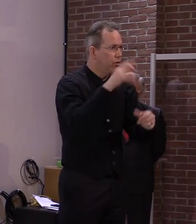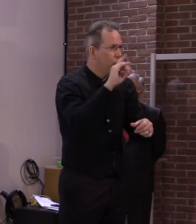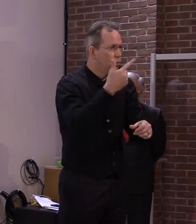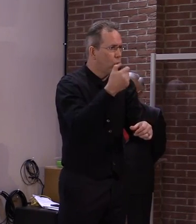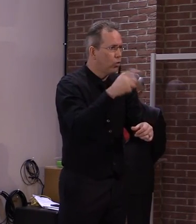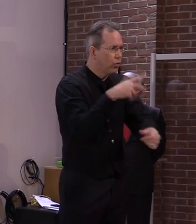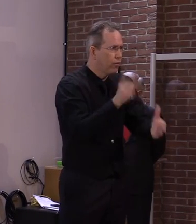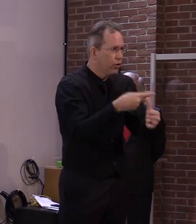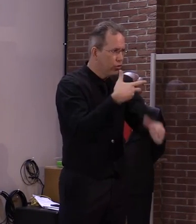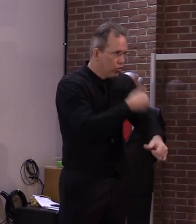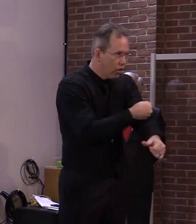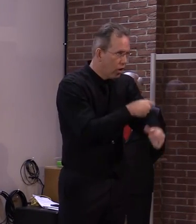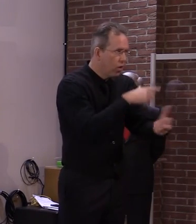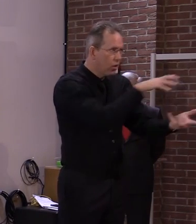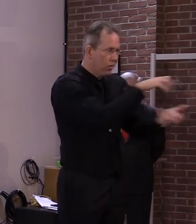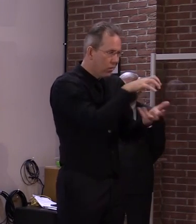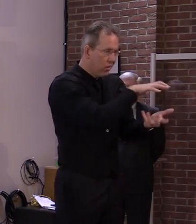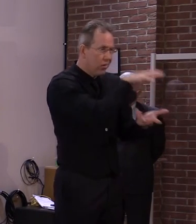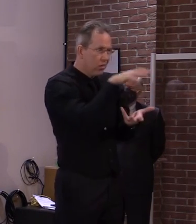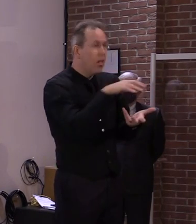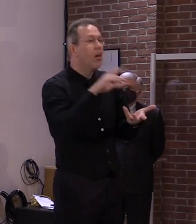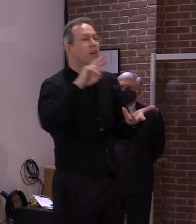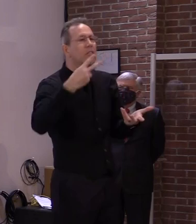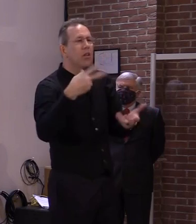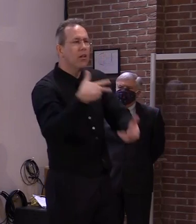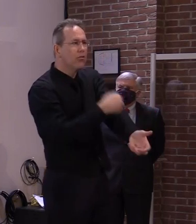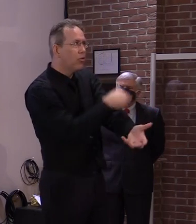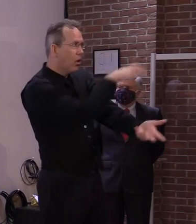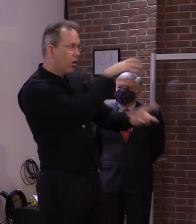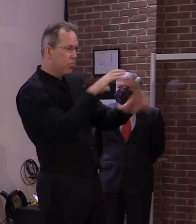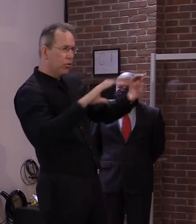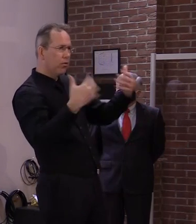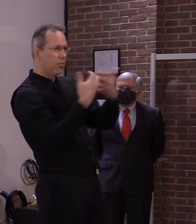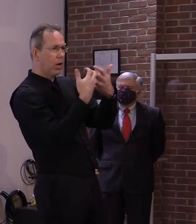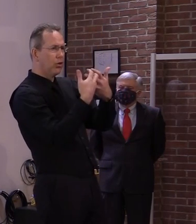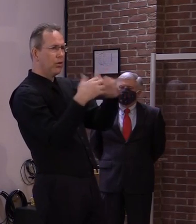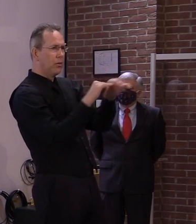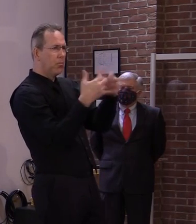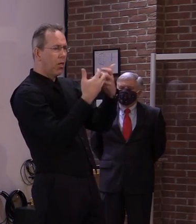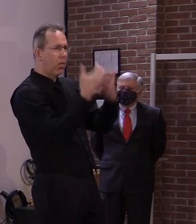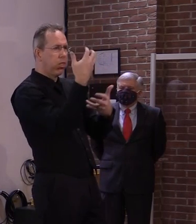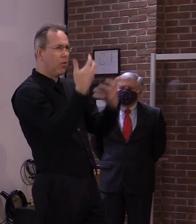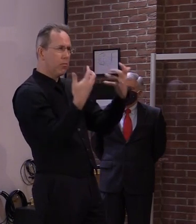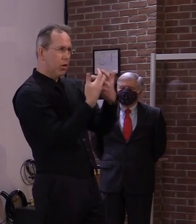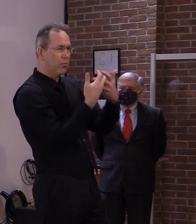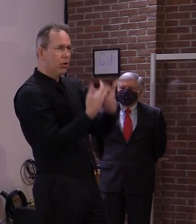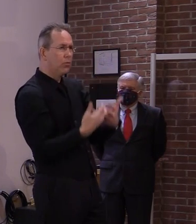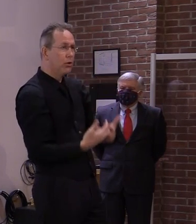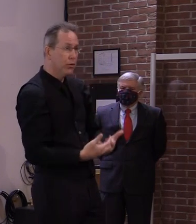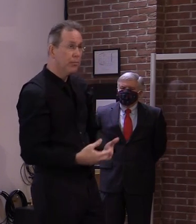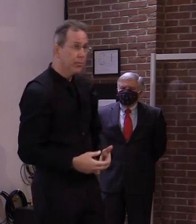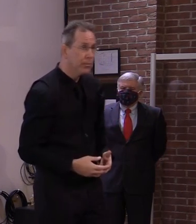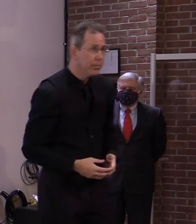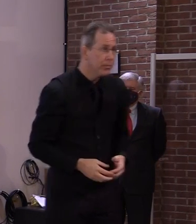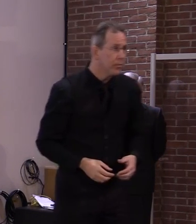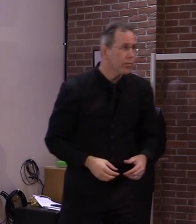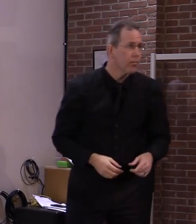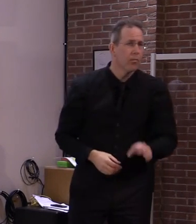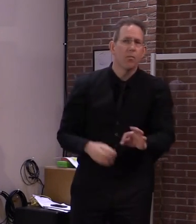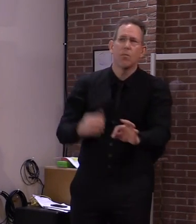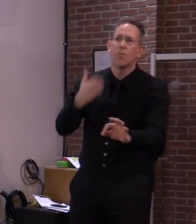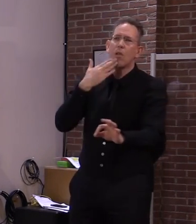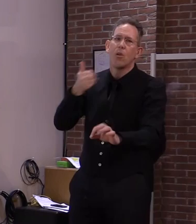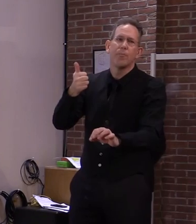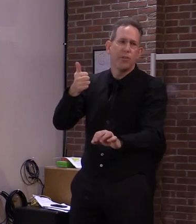vaccinate the second dose to those Vermonters that have received the first one. Okay, great. Thank you. And then the